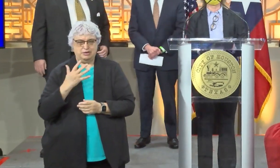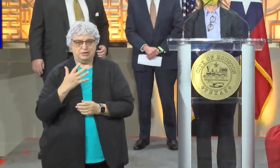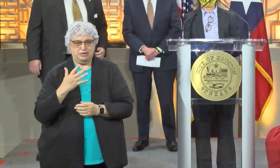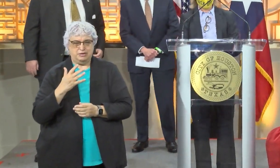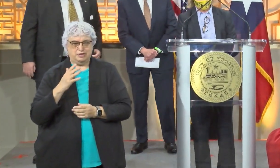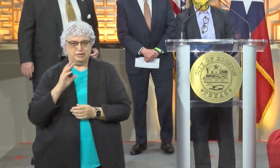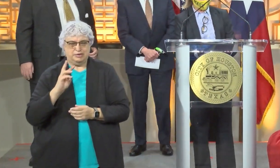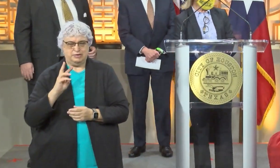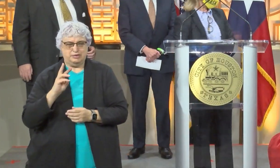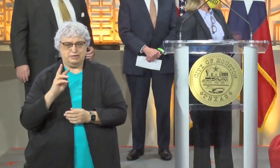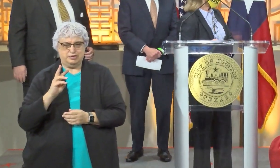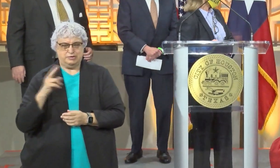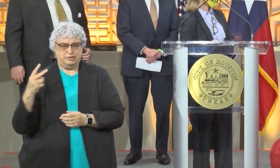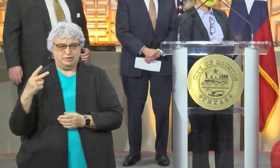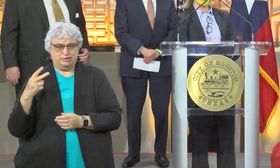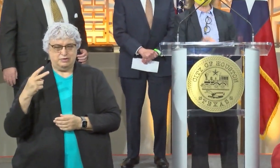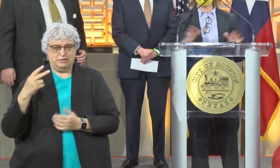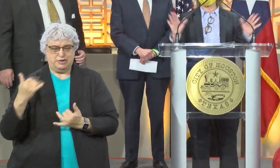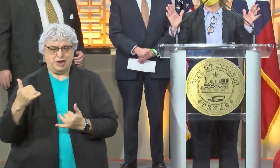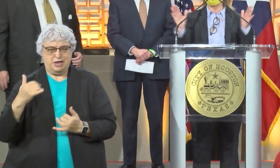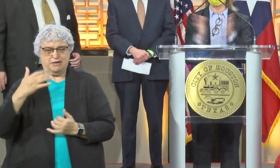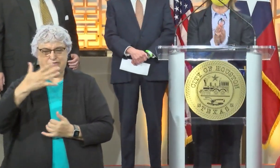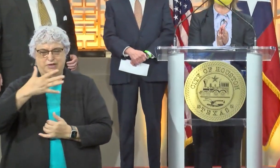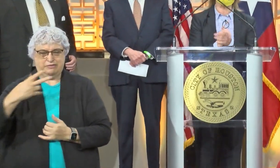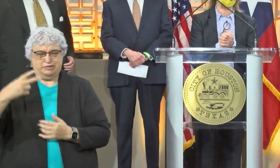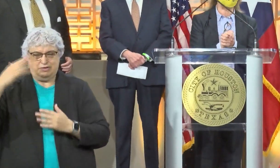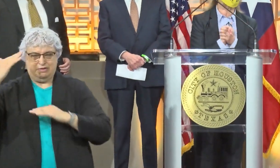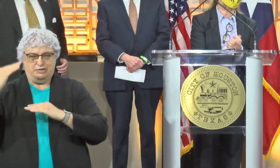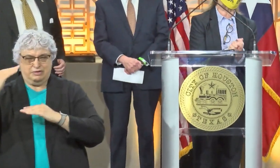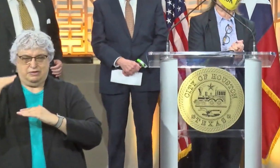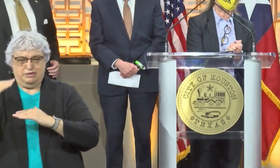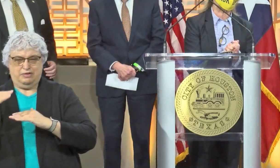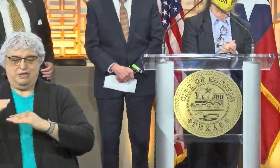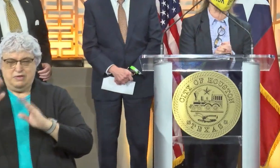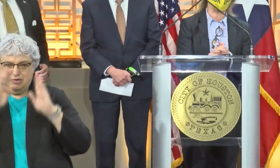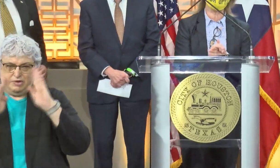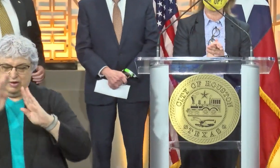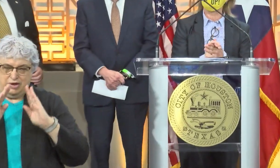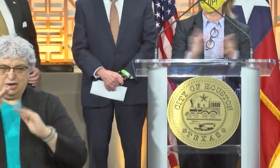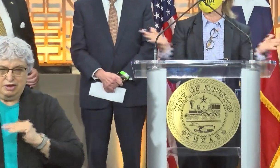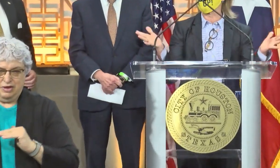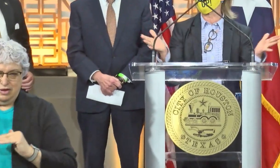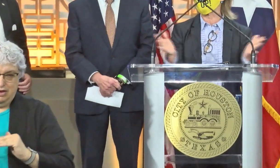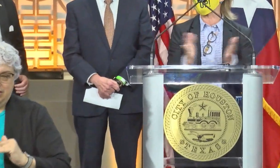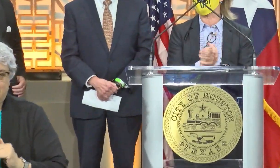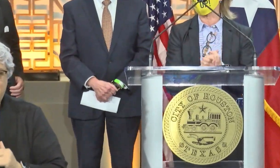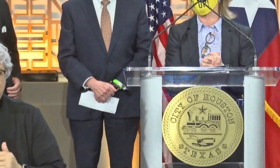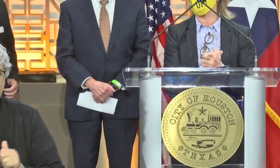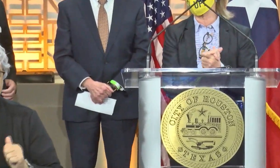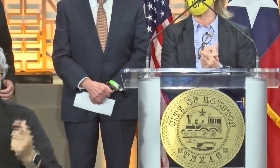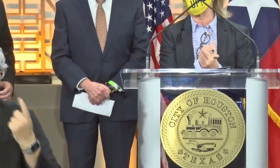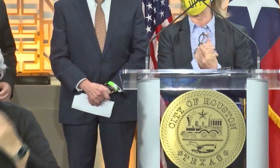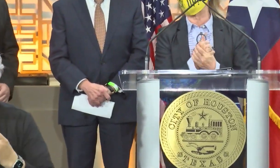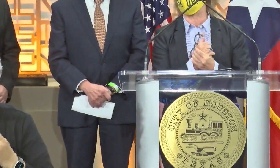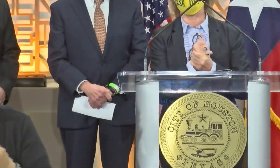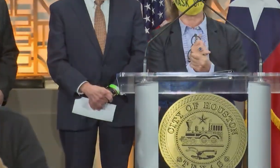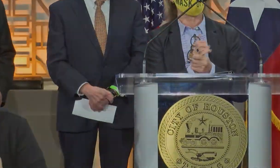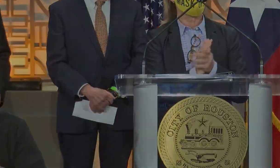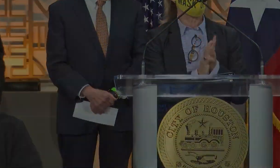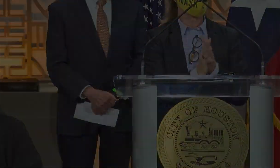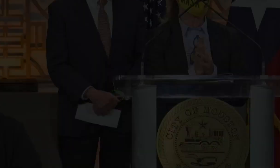now. Wearing me down, but it's all right. Hey, listen, we're going to have a great show. So thank you all very much for coming.